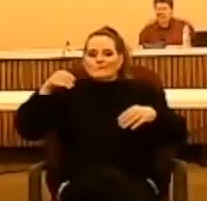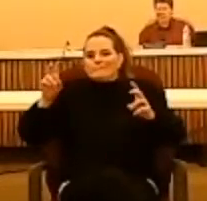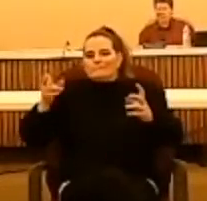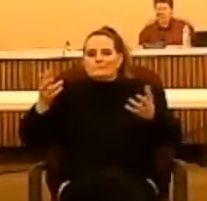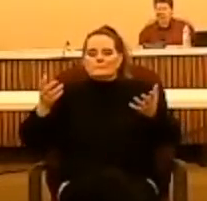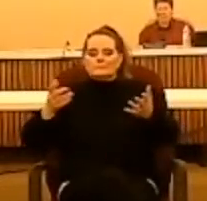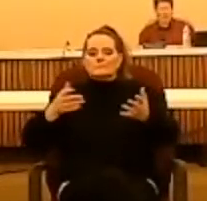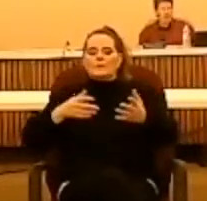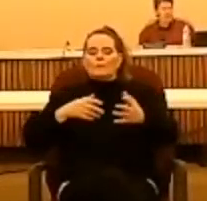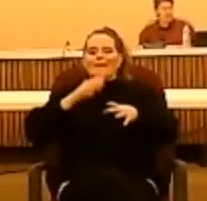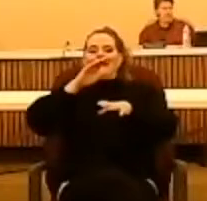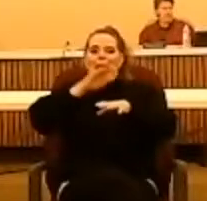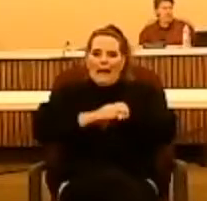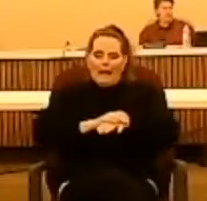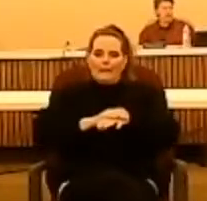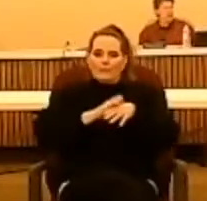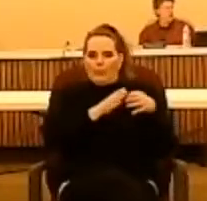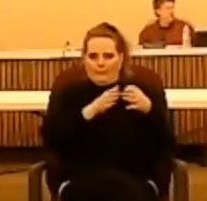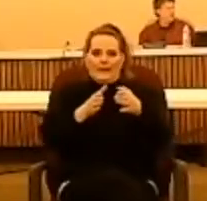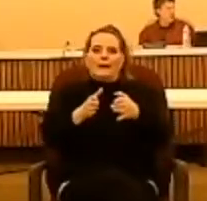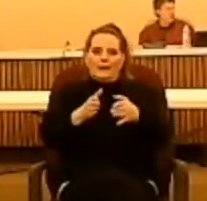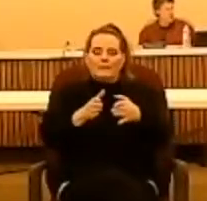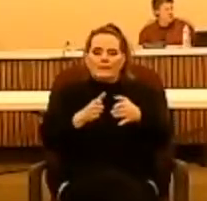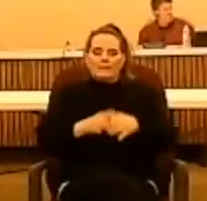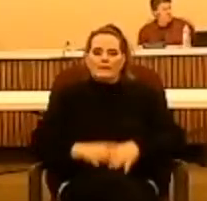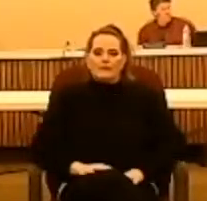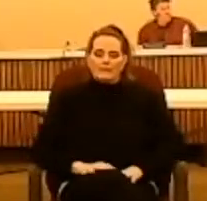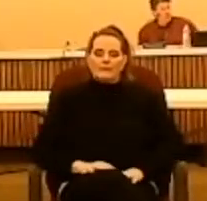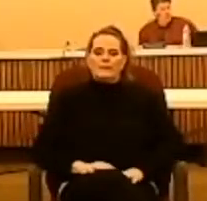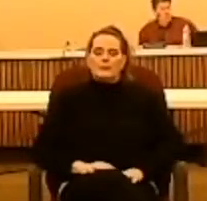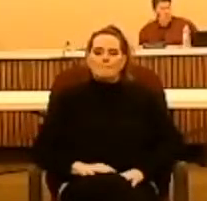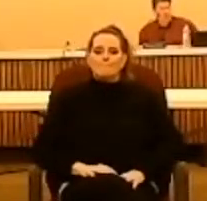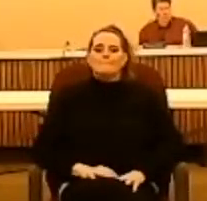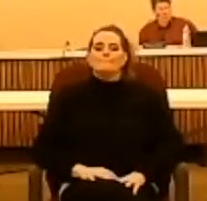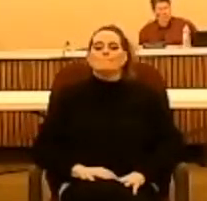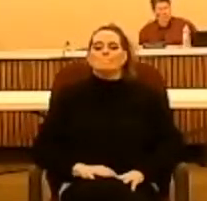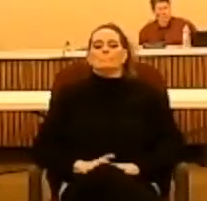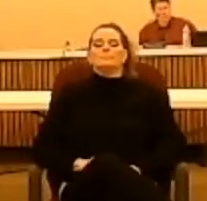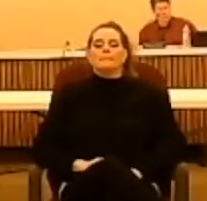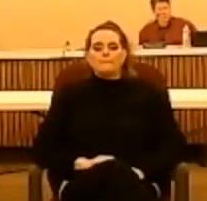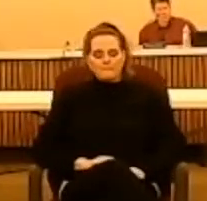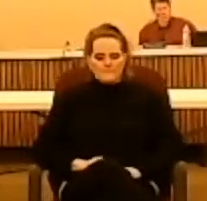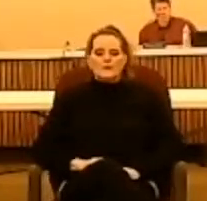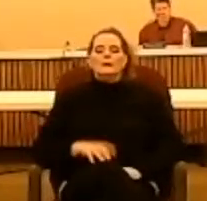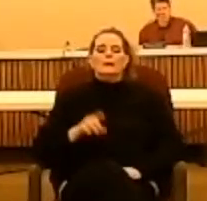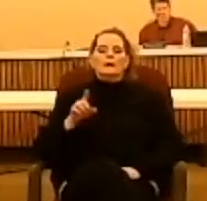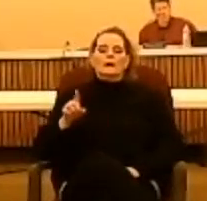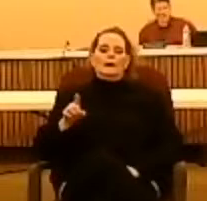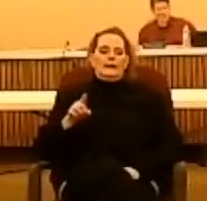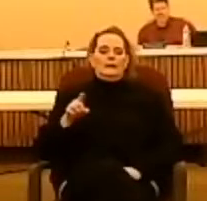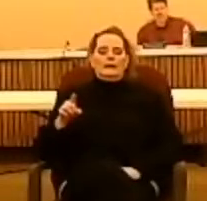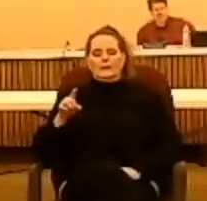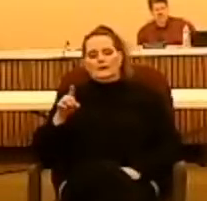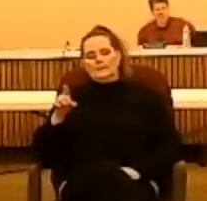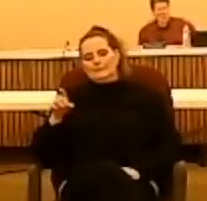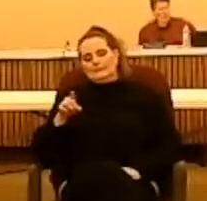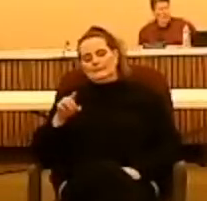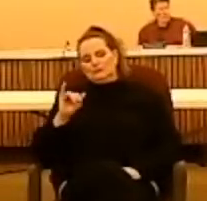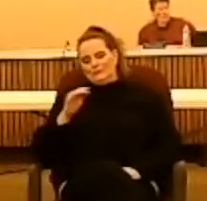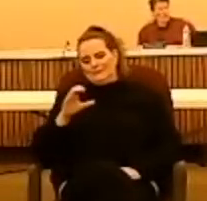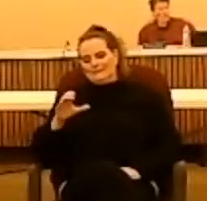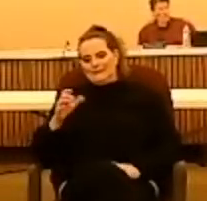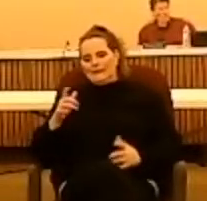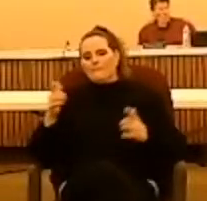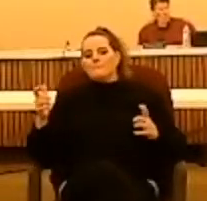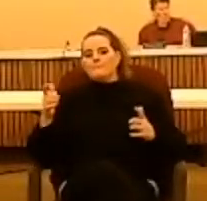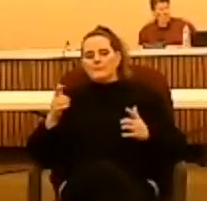on the canal path. On there, they acquired the parcel, a significant chunk of land to